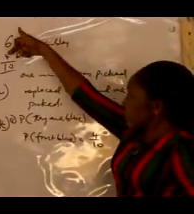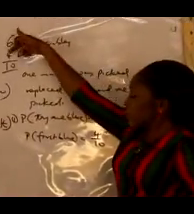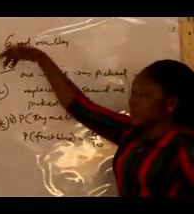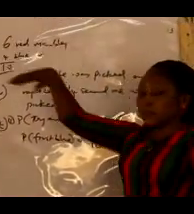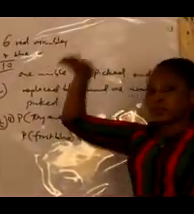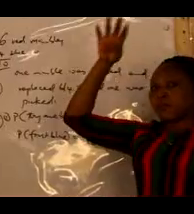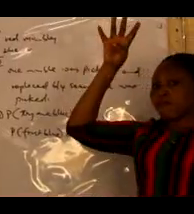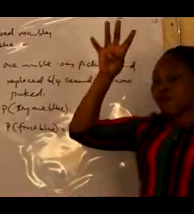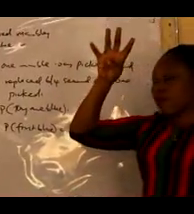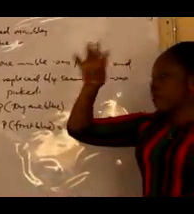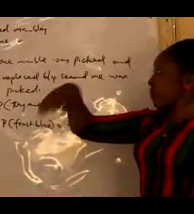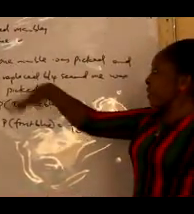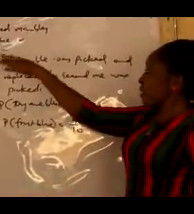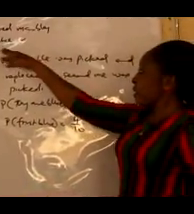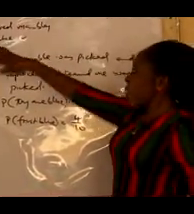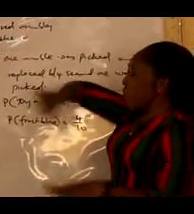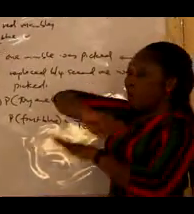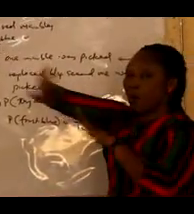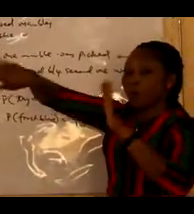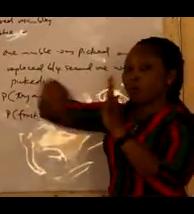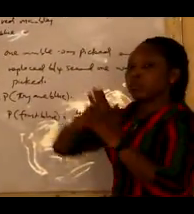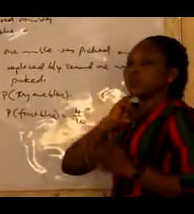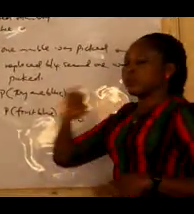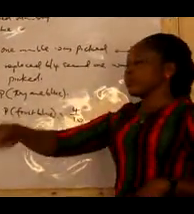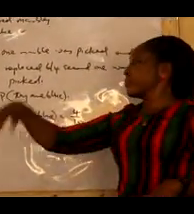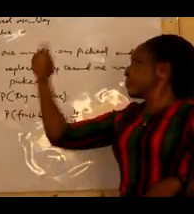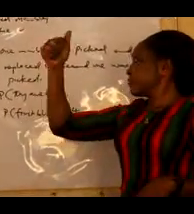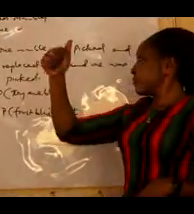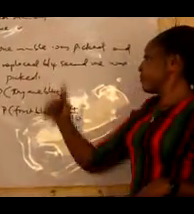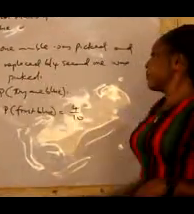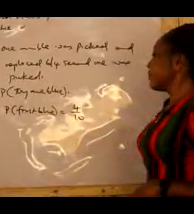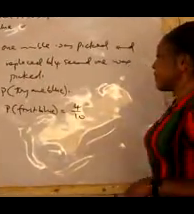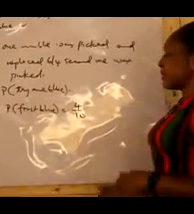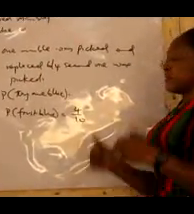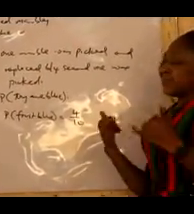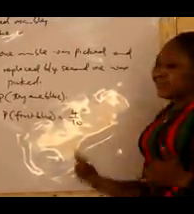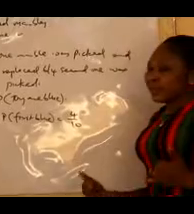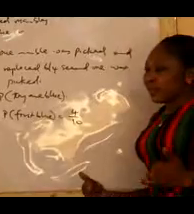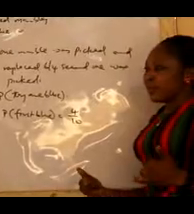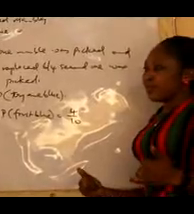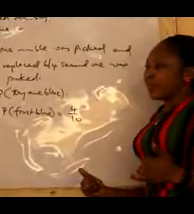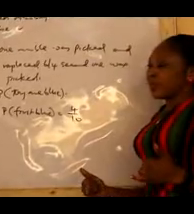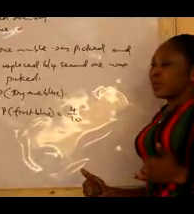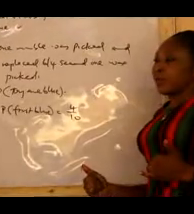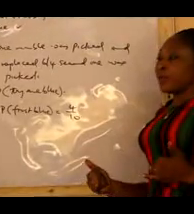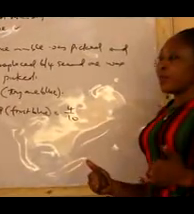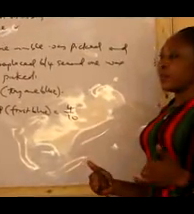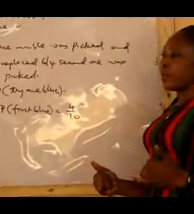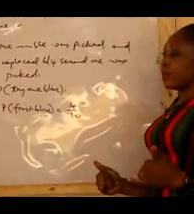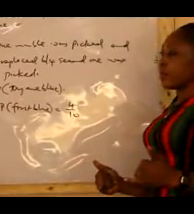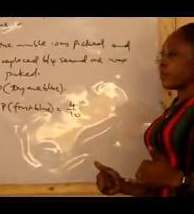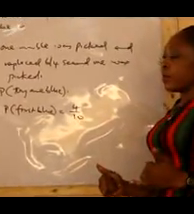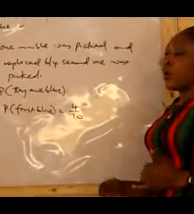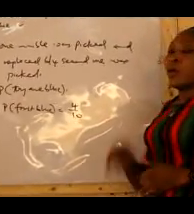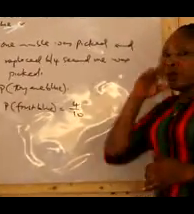picking a marble out of 10 marbles. Then the next one, you replace it. The one, watch the